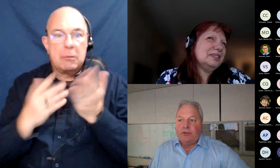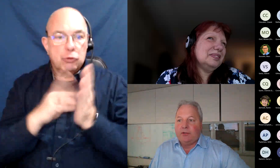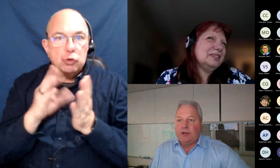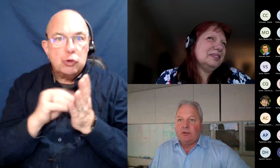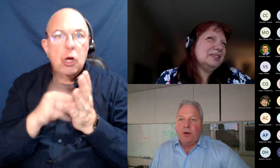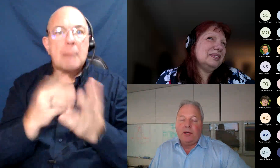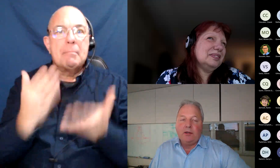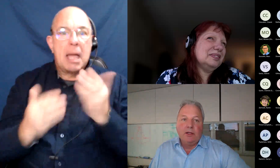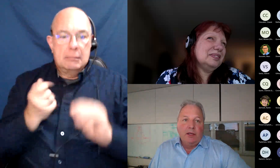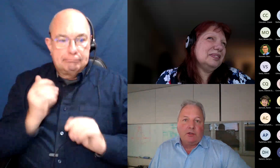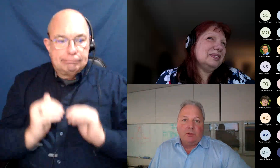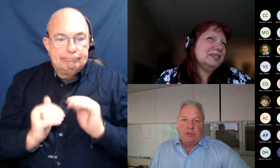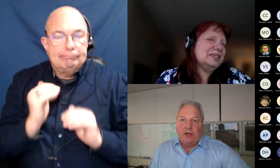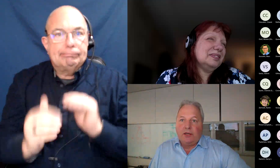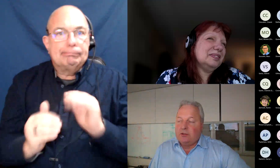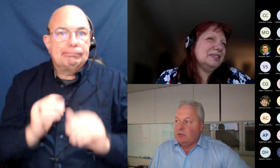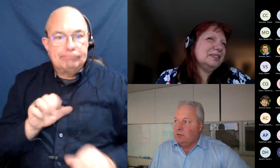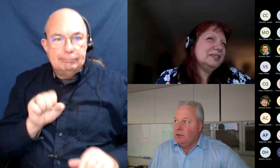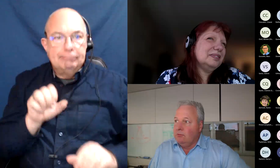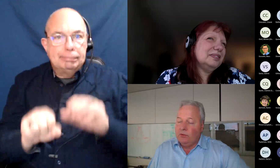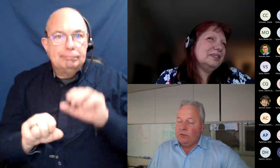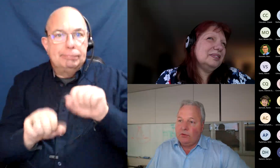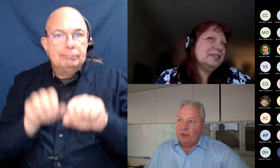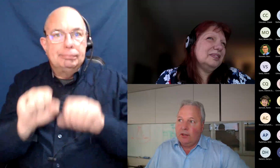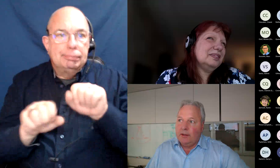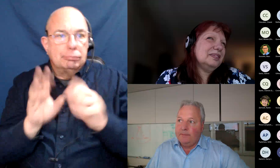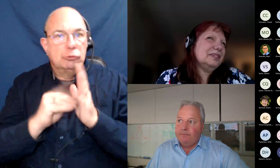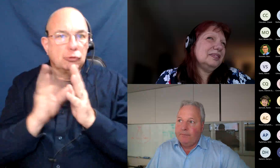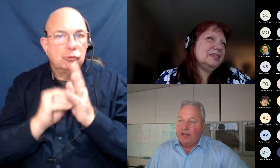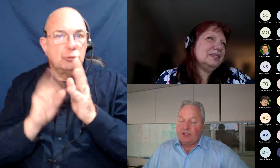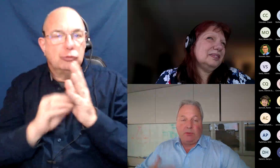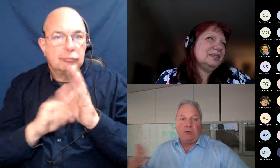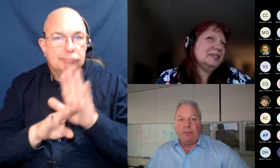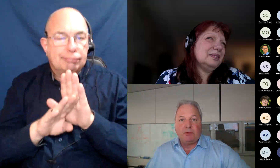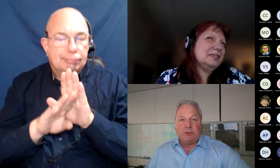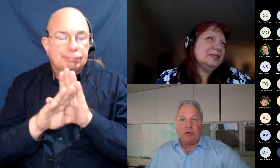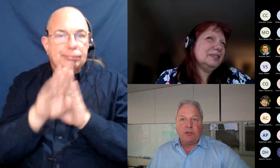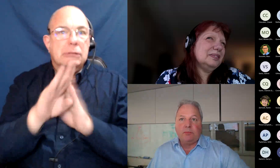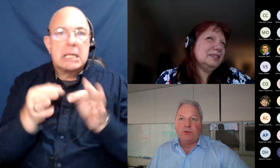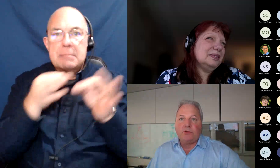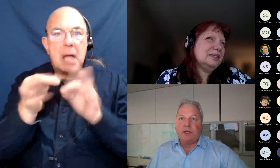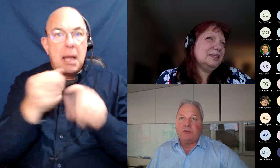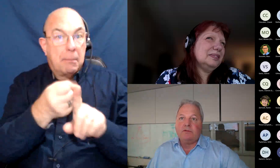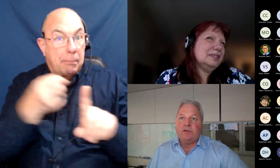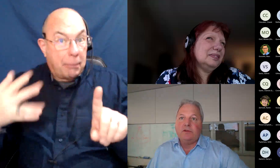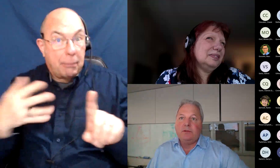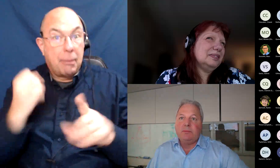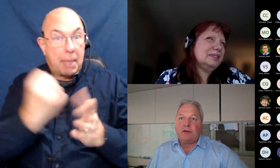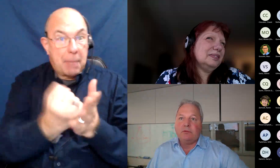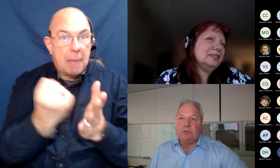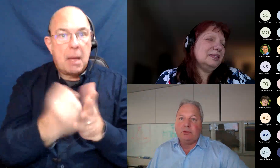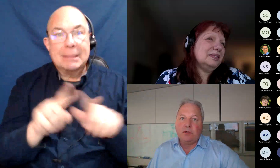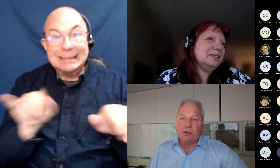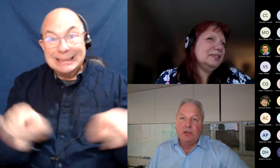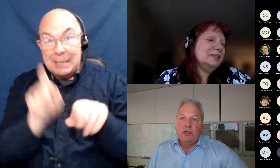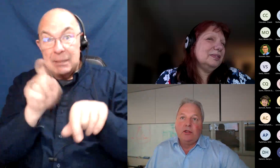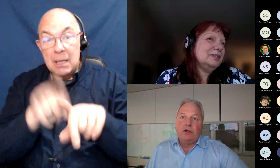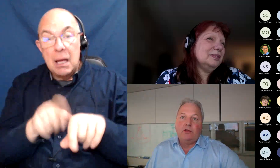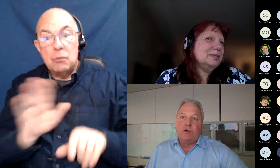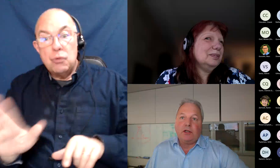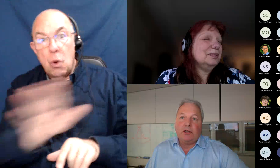couple of bites out of the whale as we try to both explain what the Passport is, but also get some feedback from people who